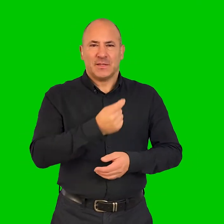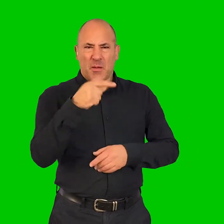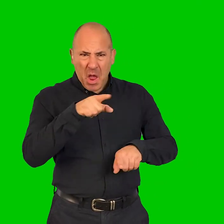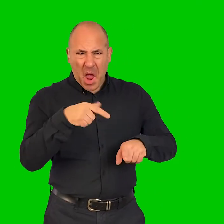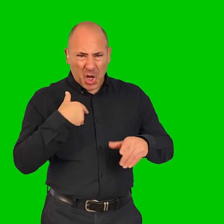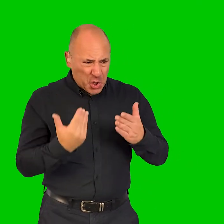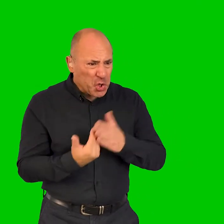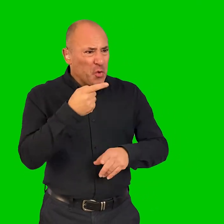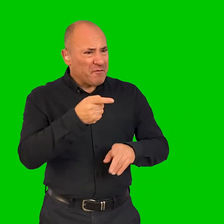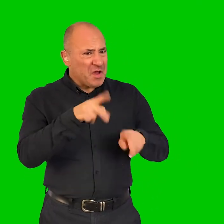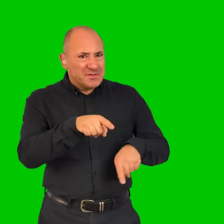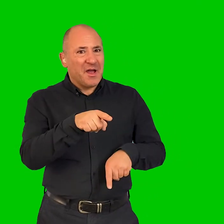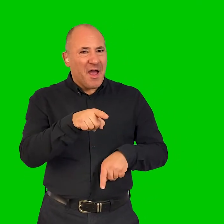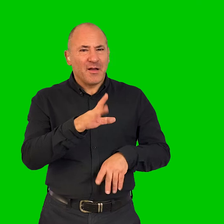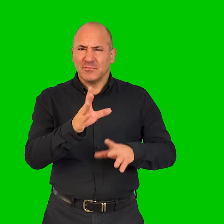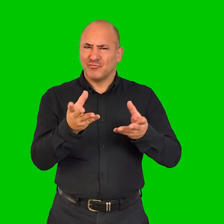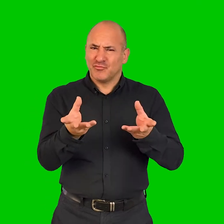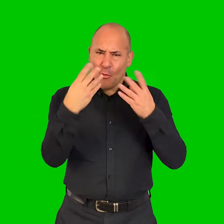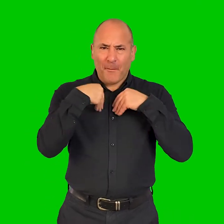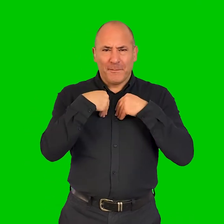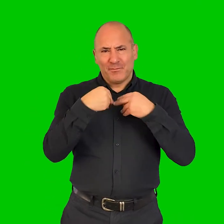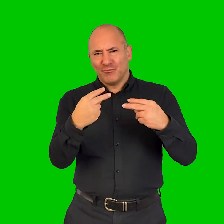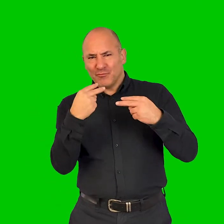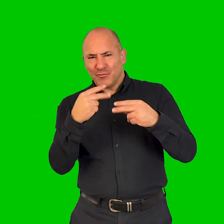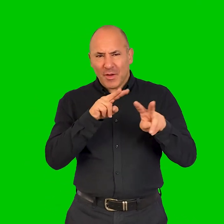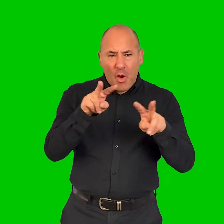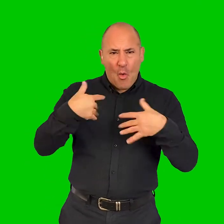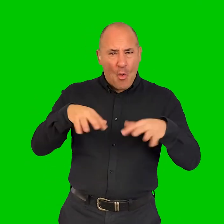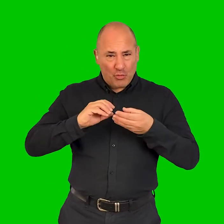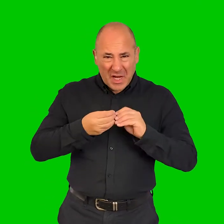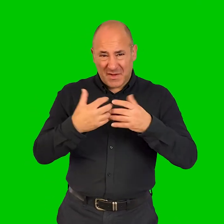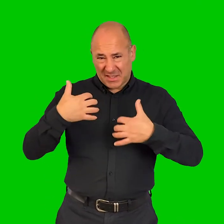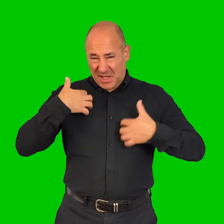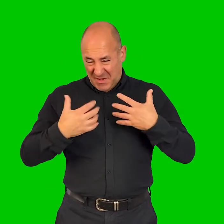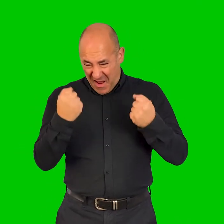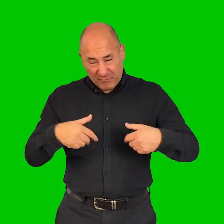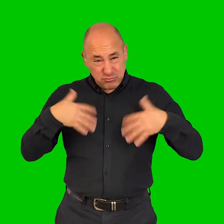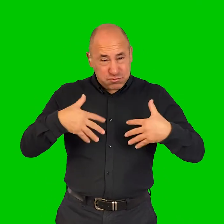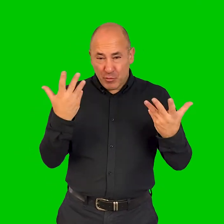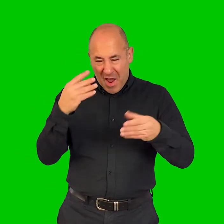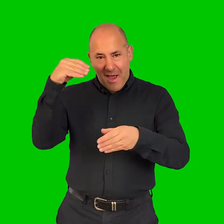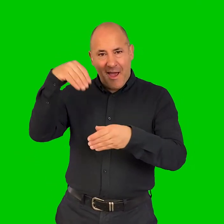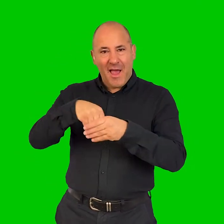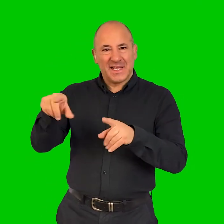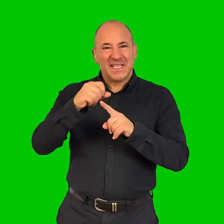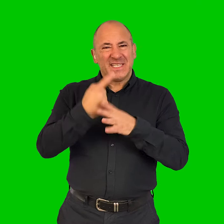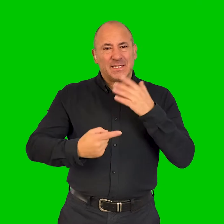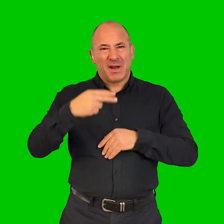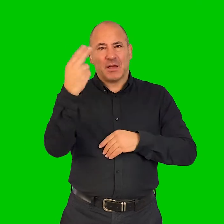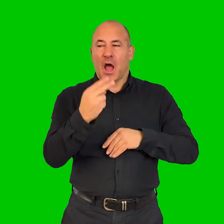new to you. So do listen and find out how much creativity and excitement there is around the whole world of disability